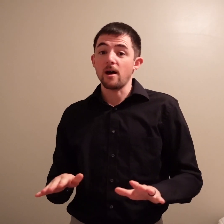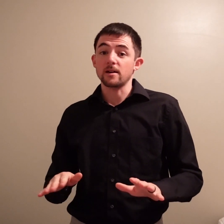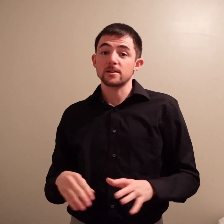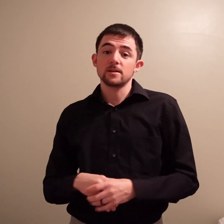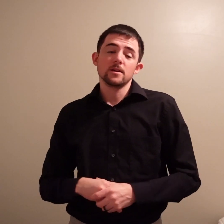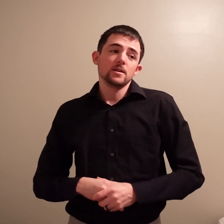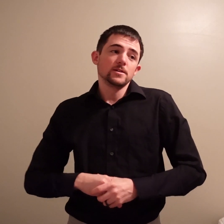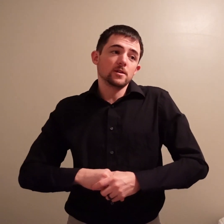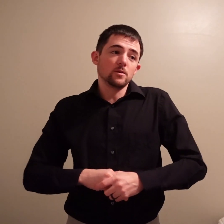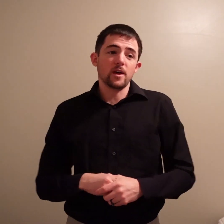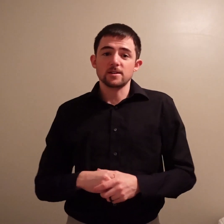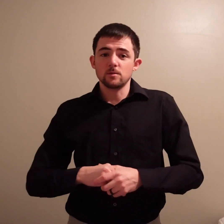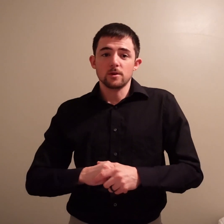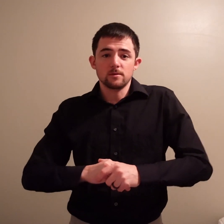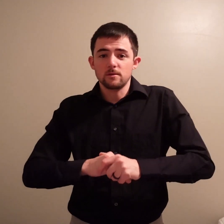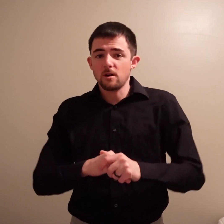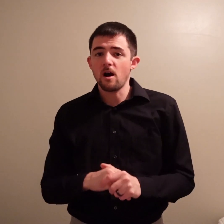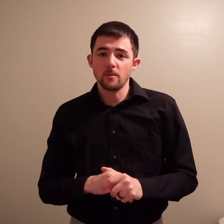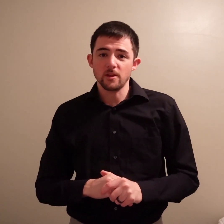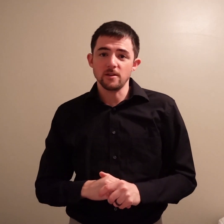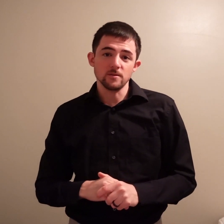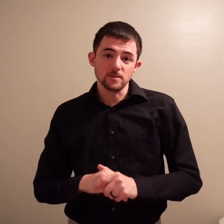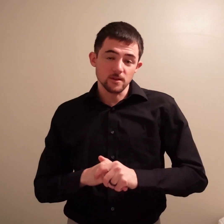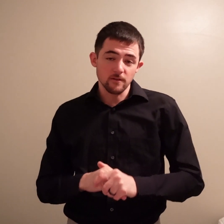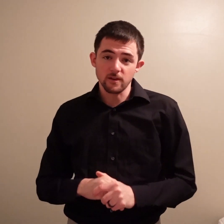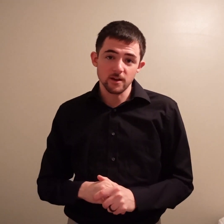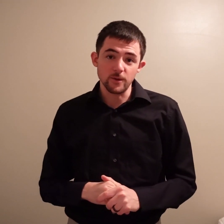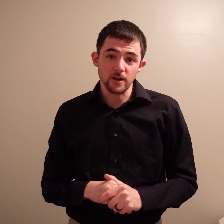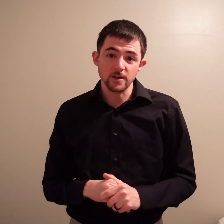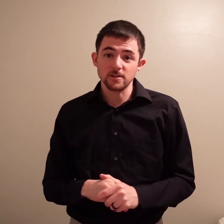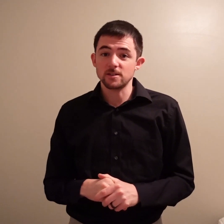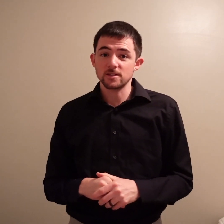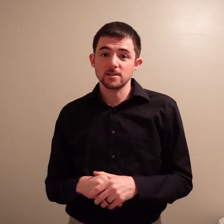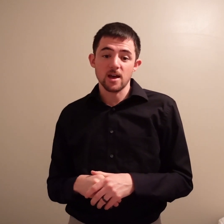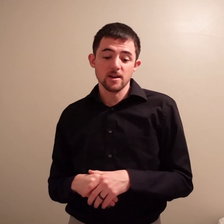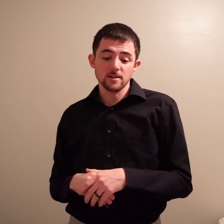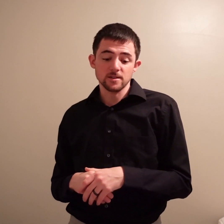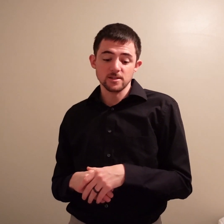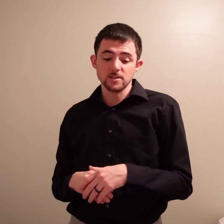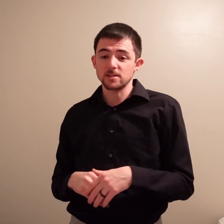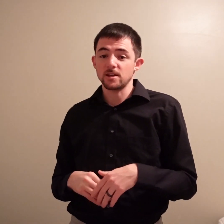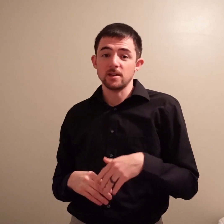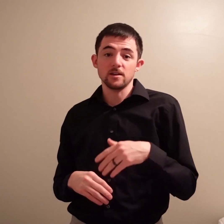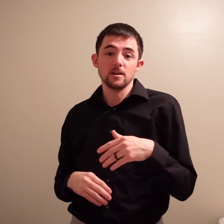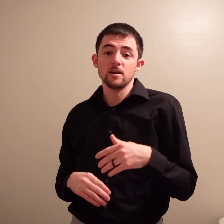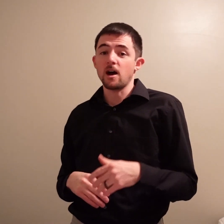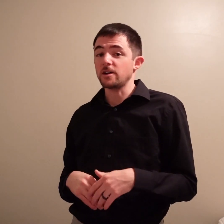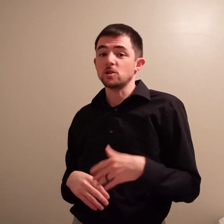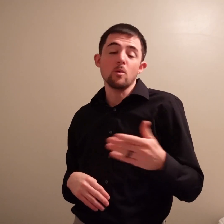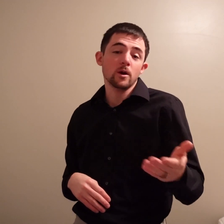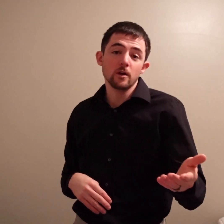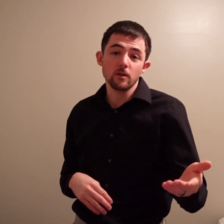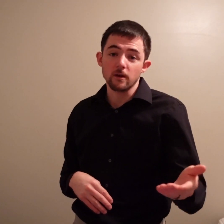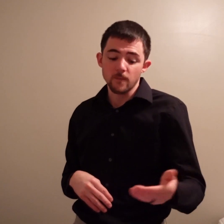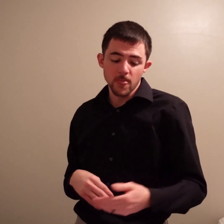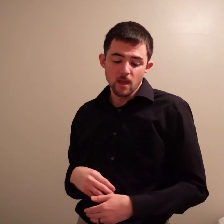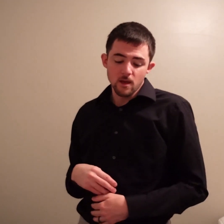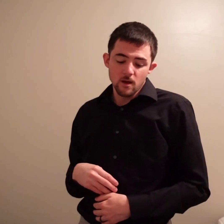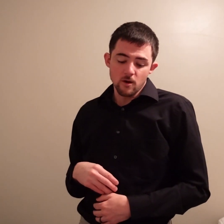not. So that's a word commonly used in everyday communication just to say, I don't want to go there.